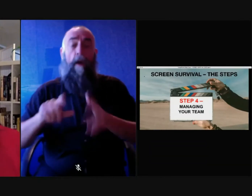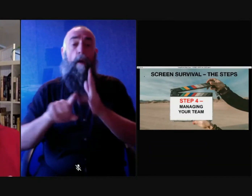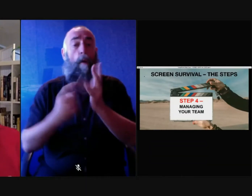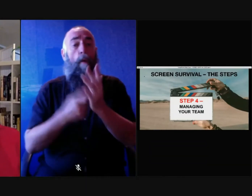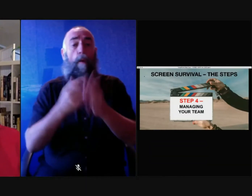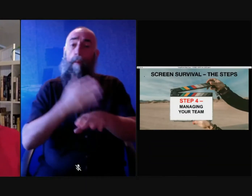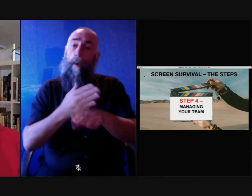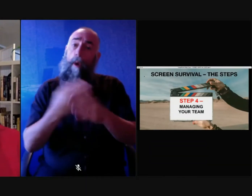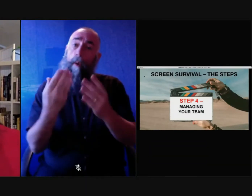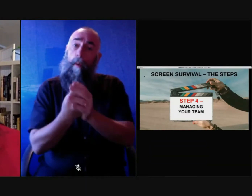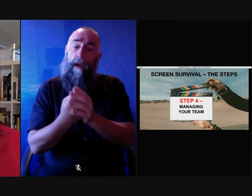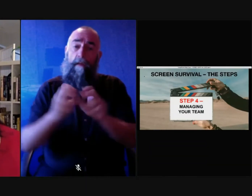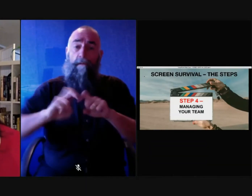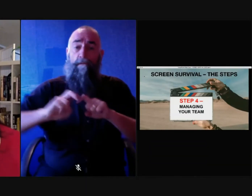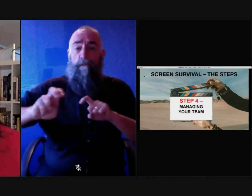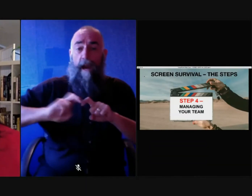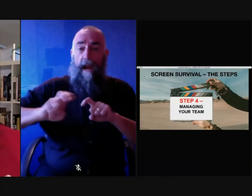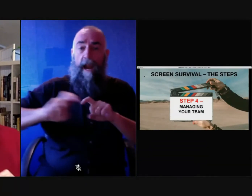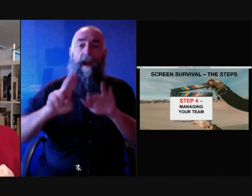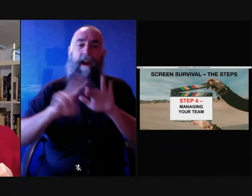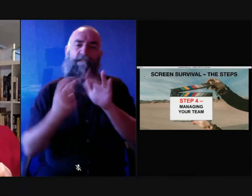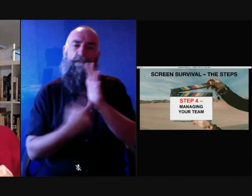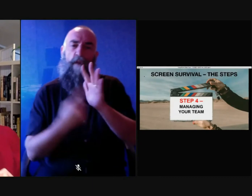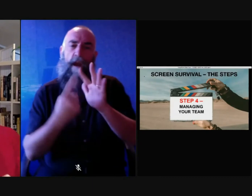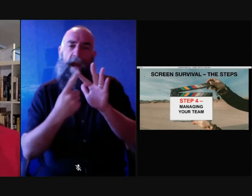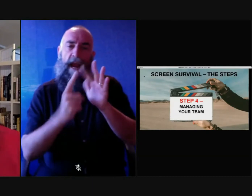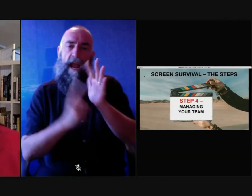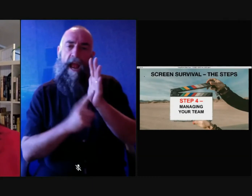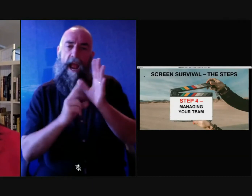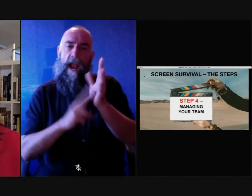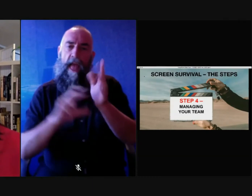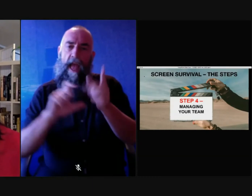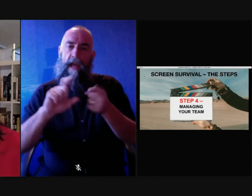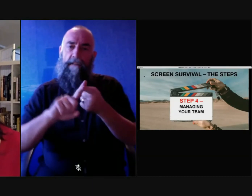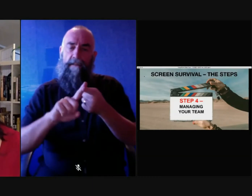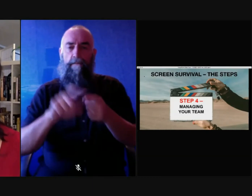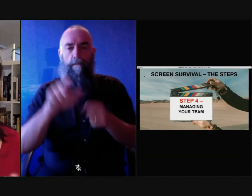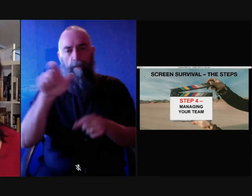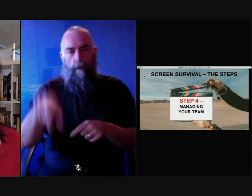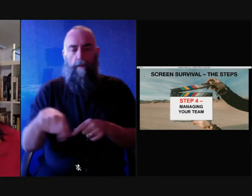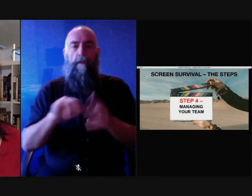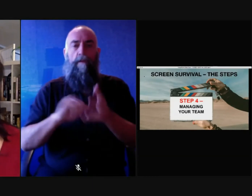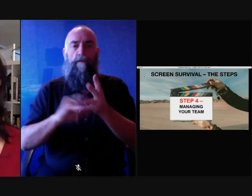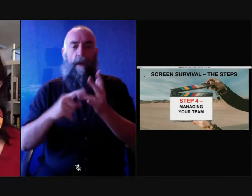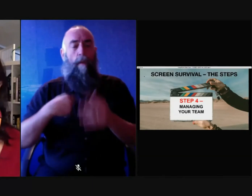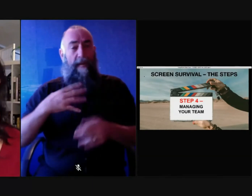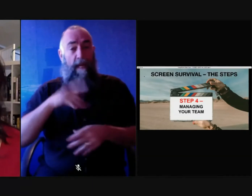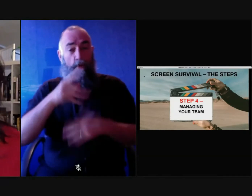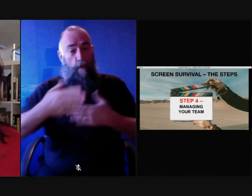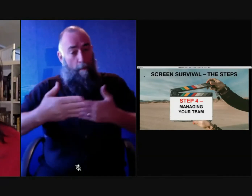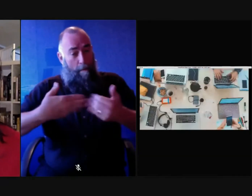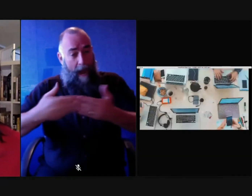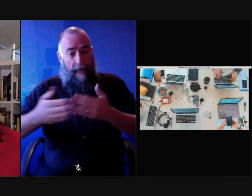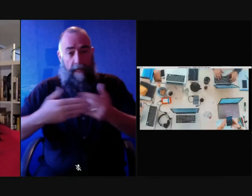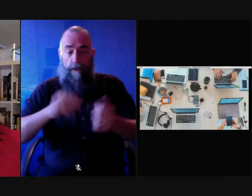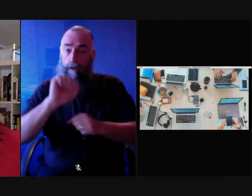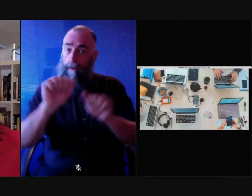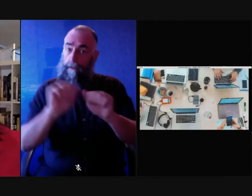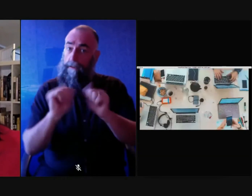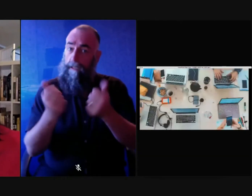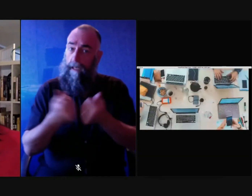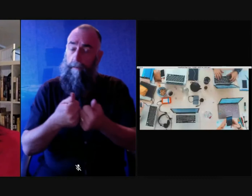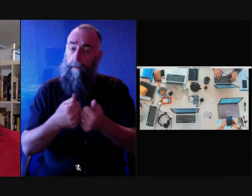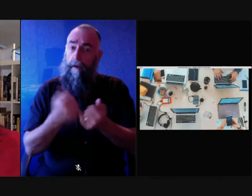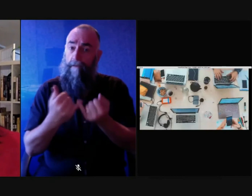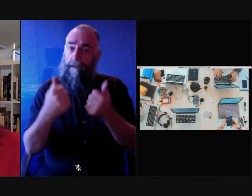course, step number 4 for screen survival is to make sure you are managing your team as effectively as possible. And we are all